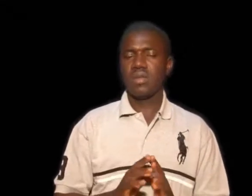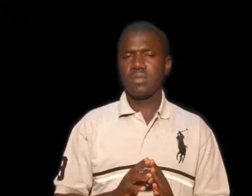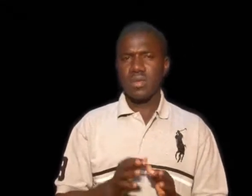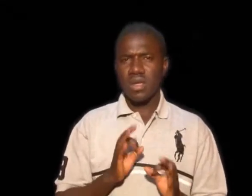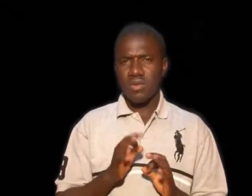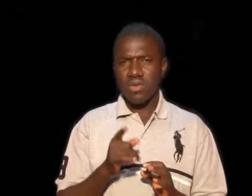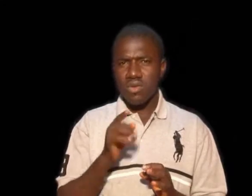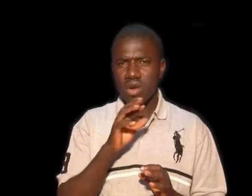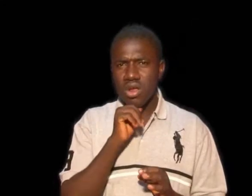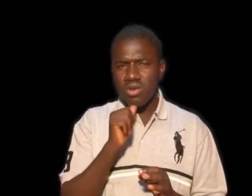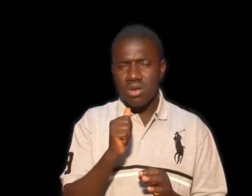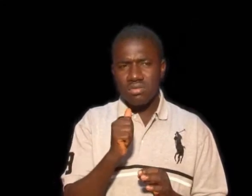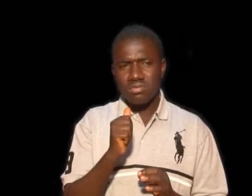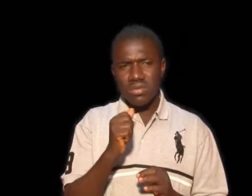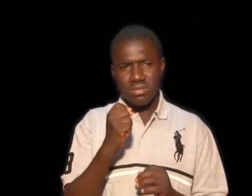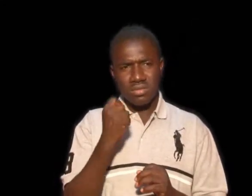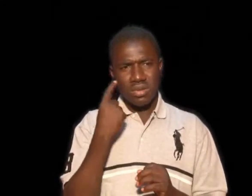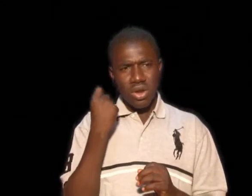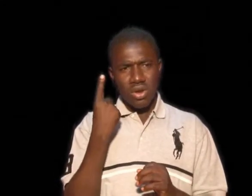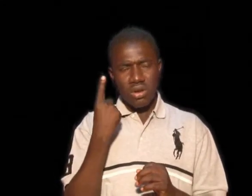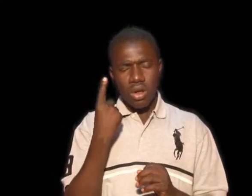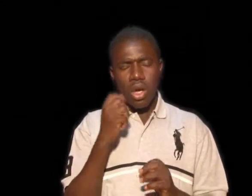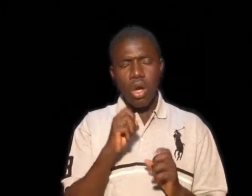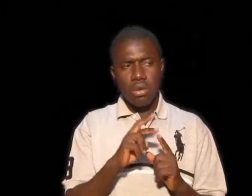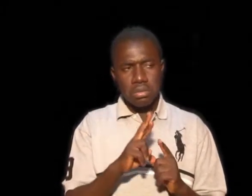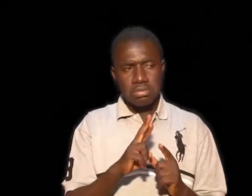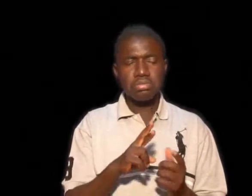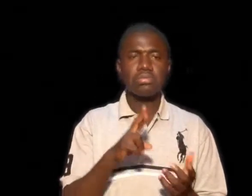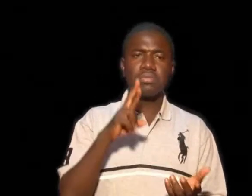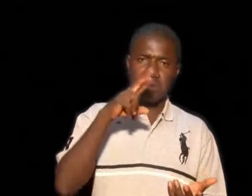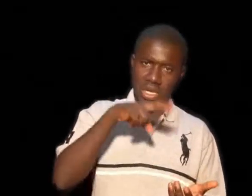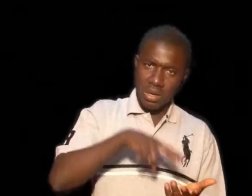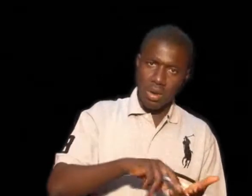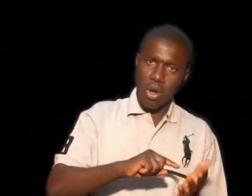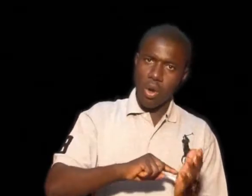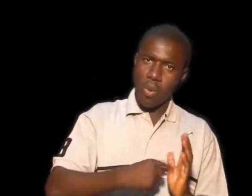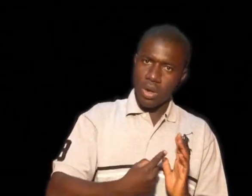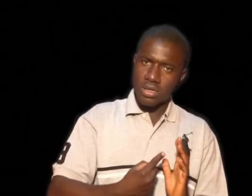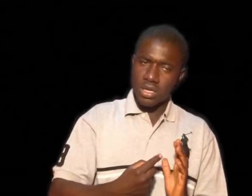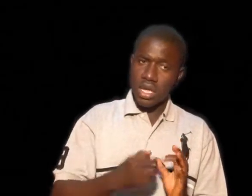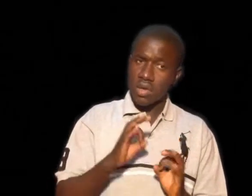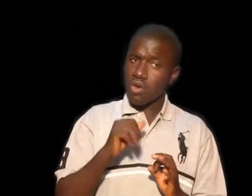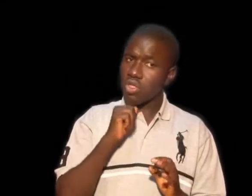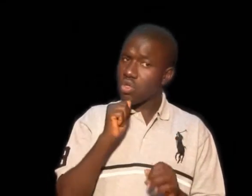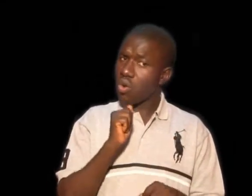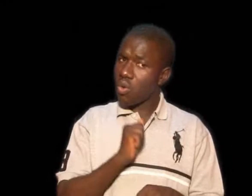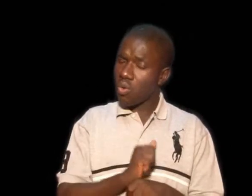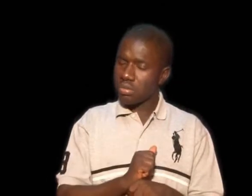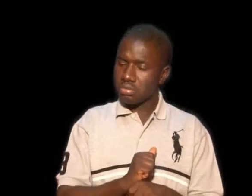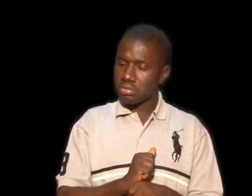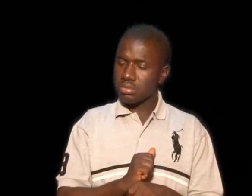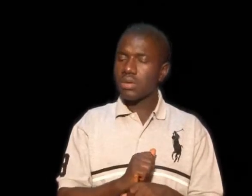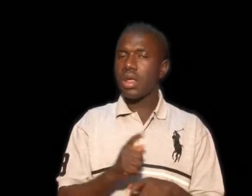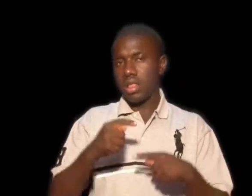yourself. If you aren't making yourself understood, repeat yourself once. If this doesn't